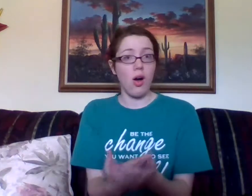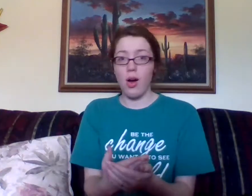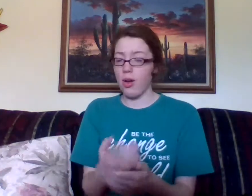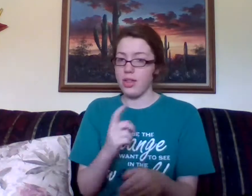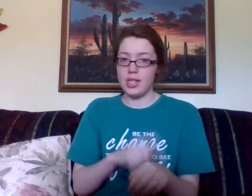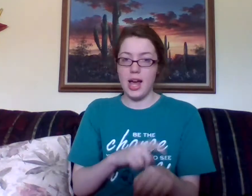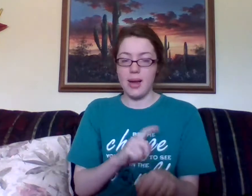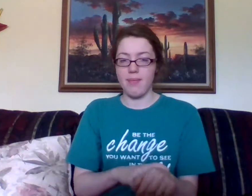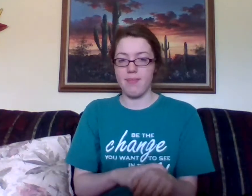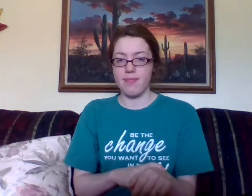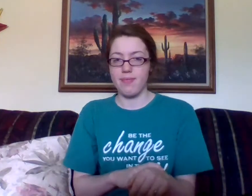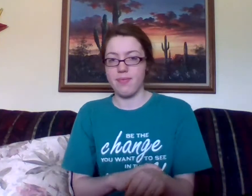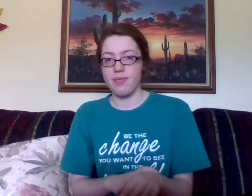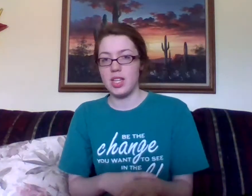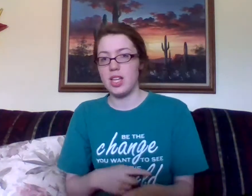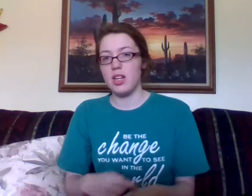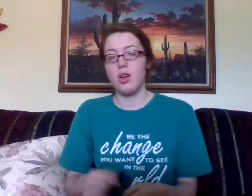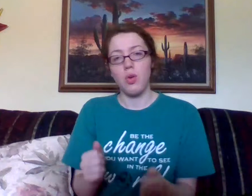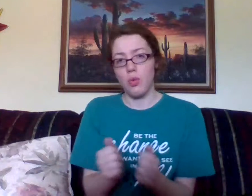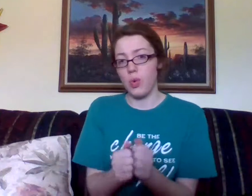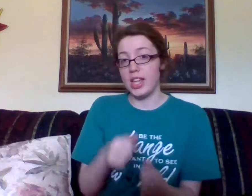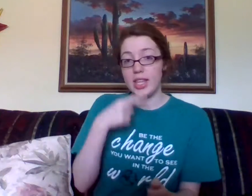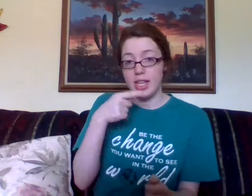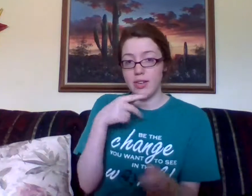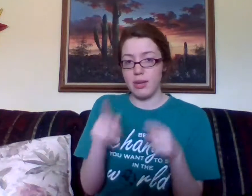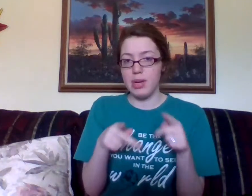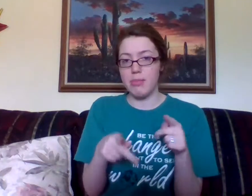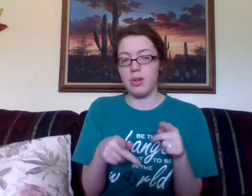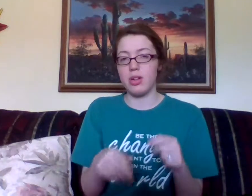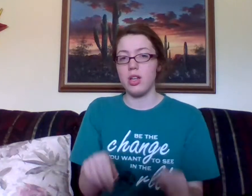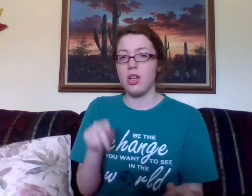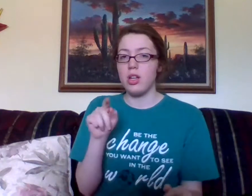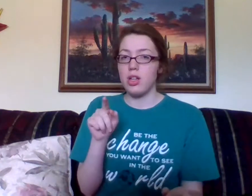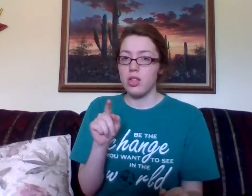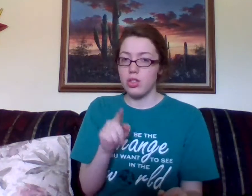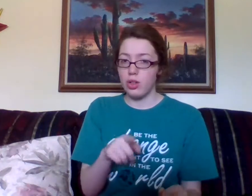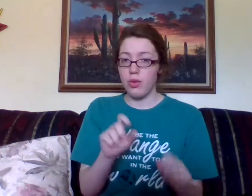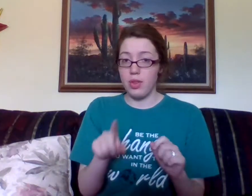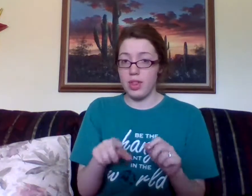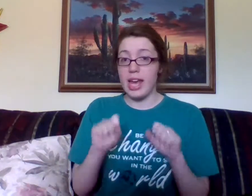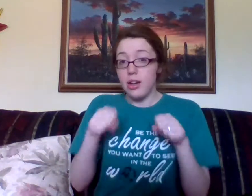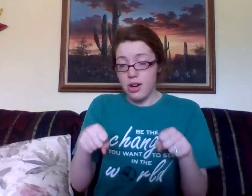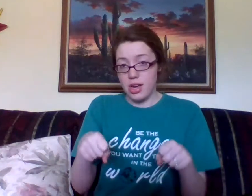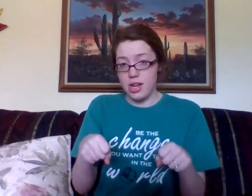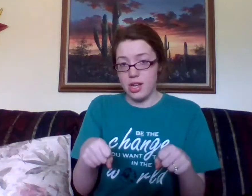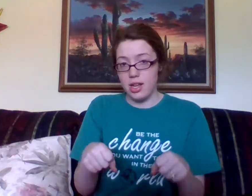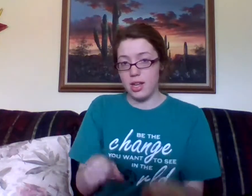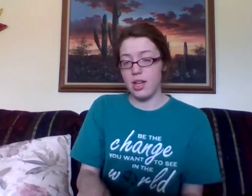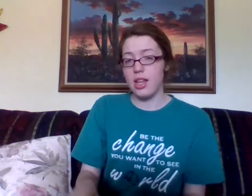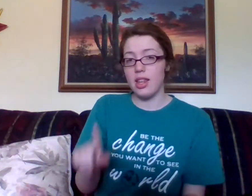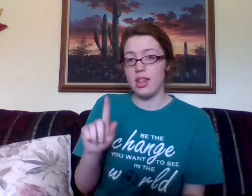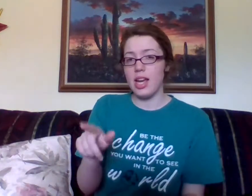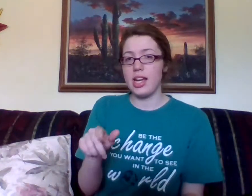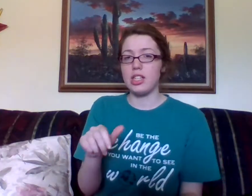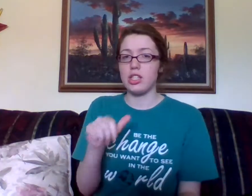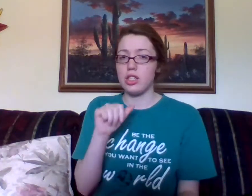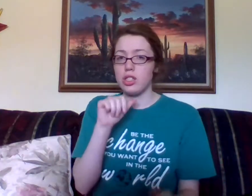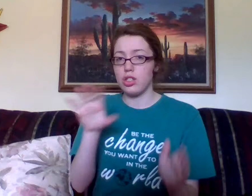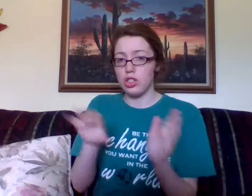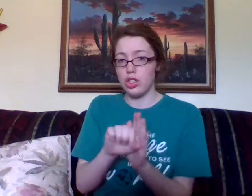all the time with hearing people. So they could. They just